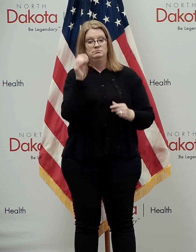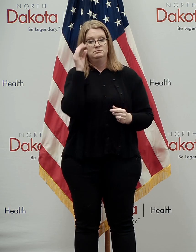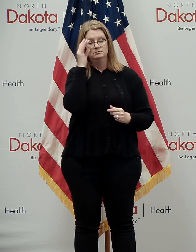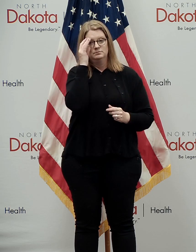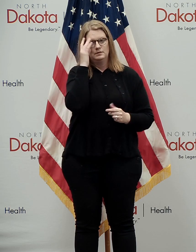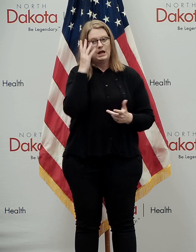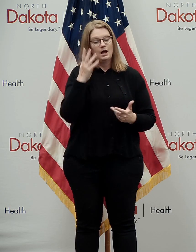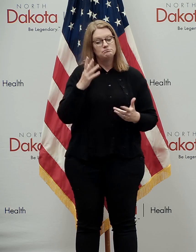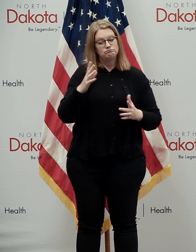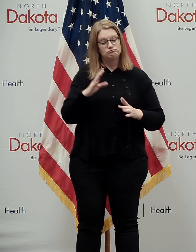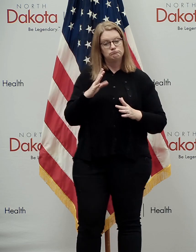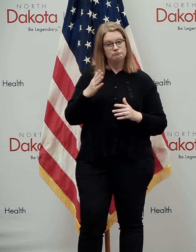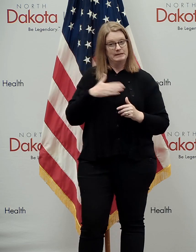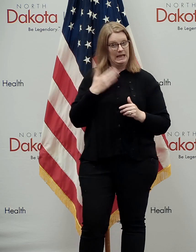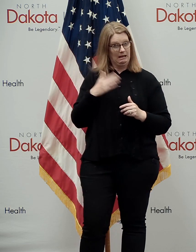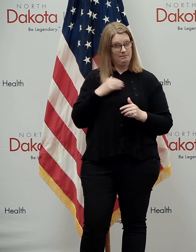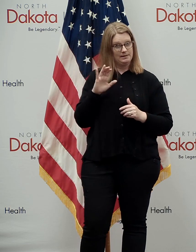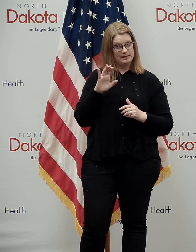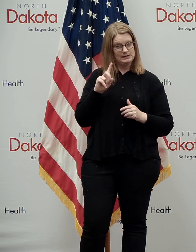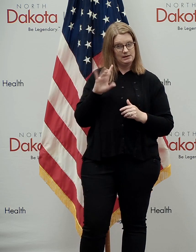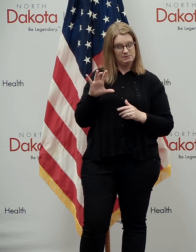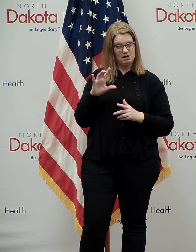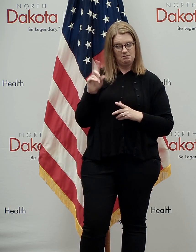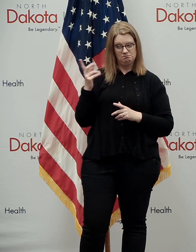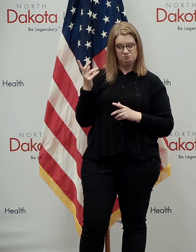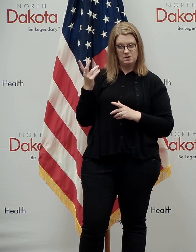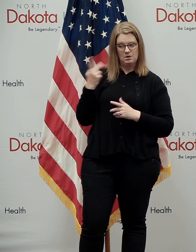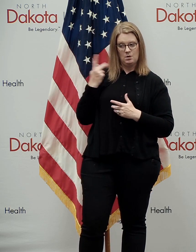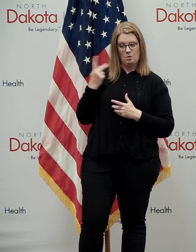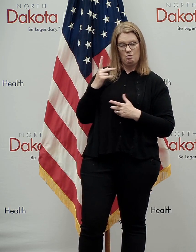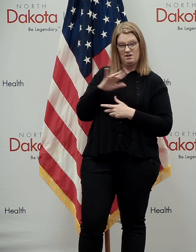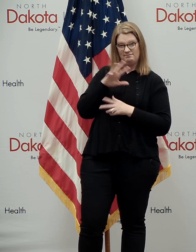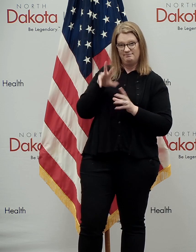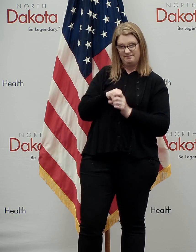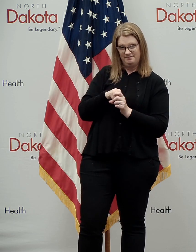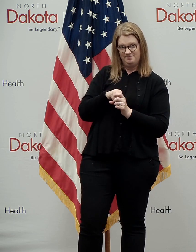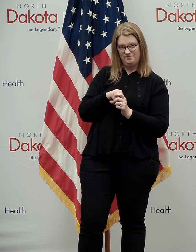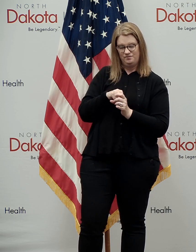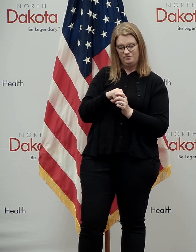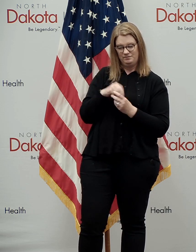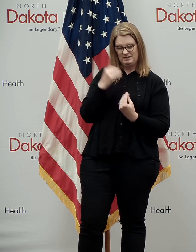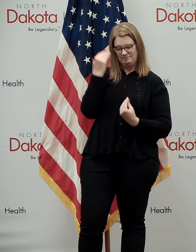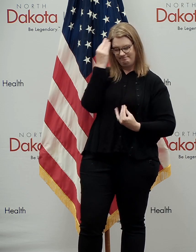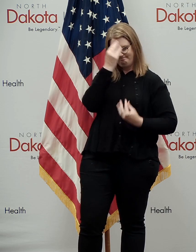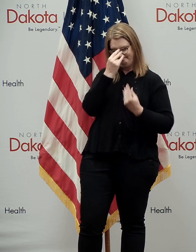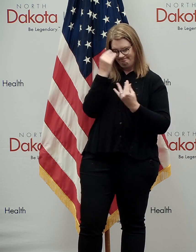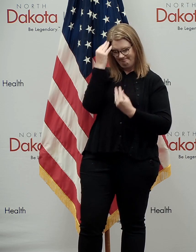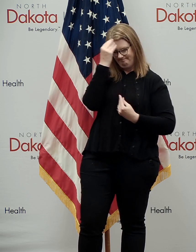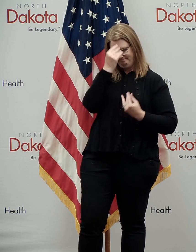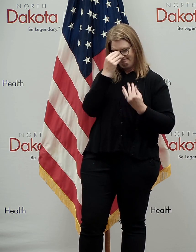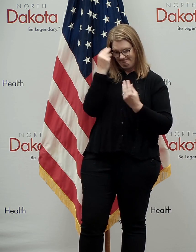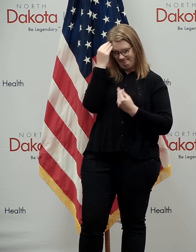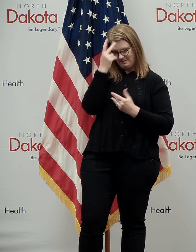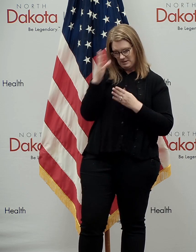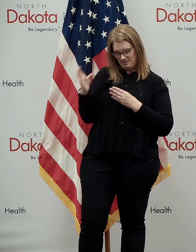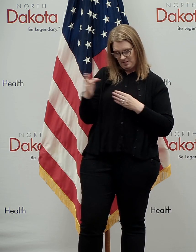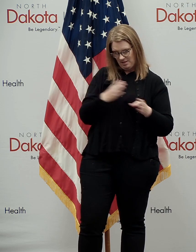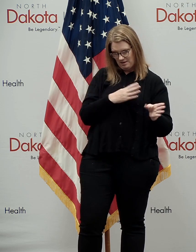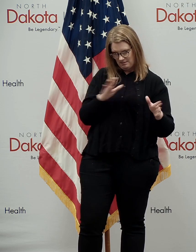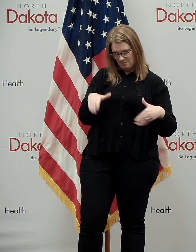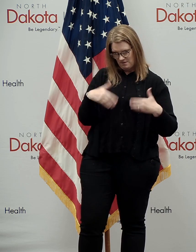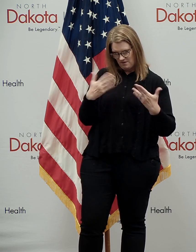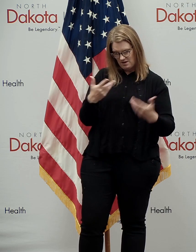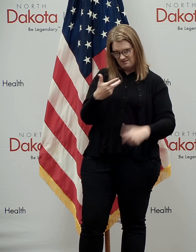the CDC, that we're included on the ground floor to at least think about how you would think about the planning and